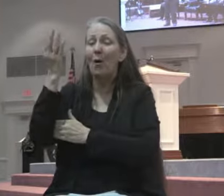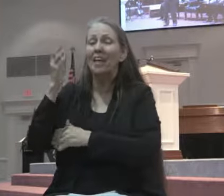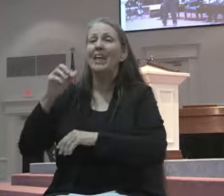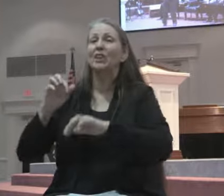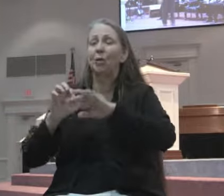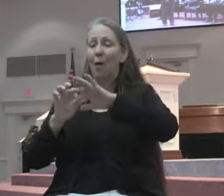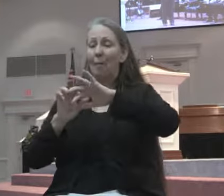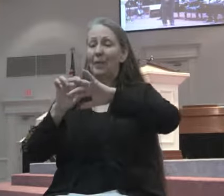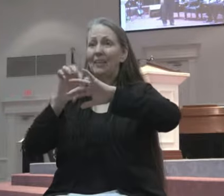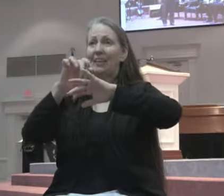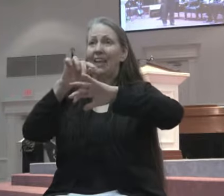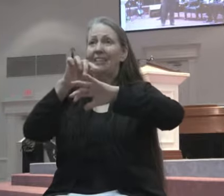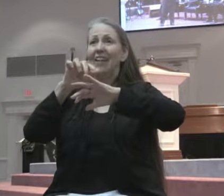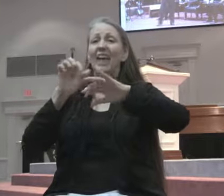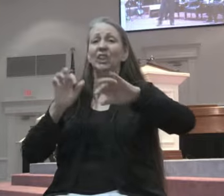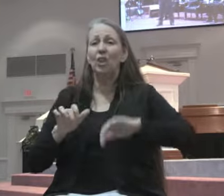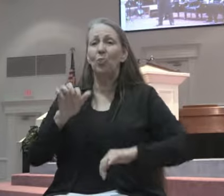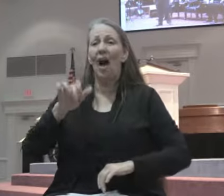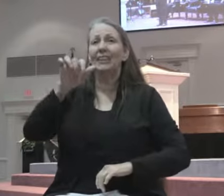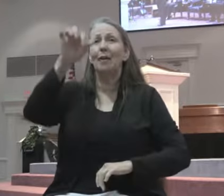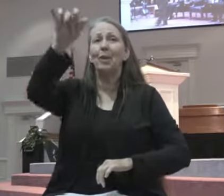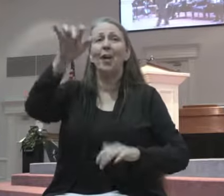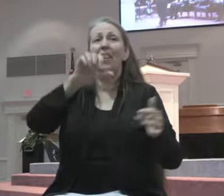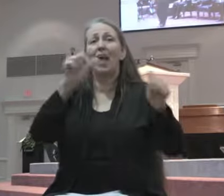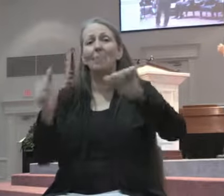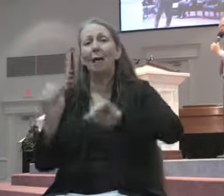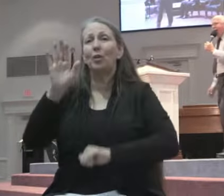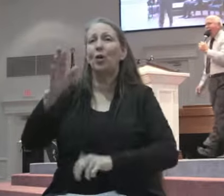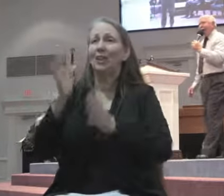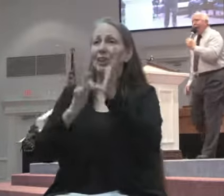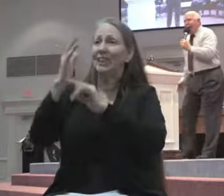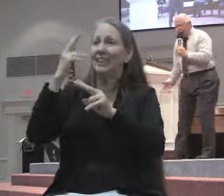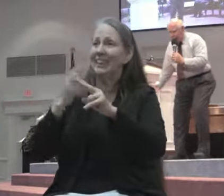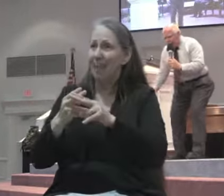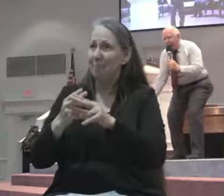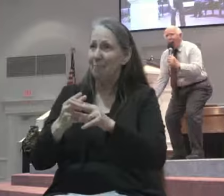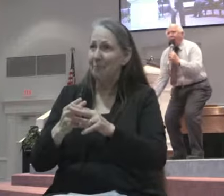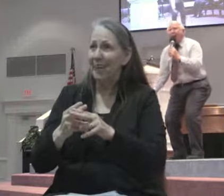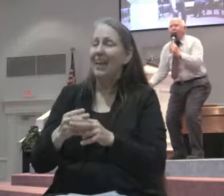steps to the baptistry. They baptized her in Jesus' name,